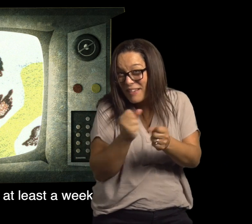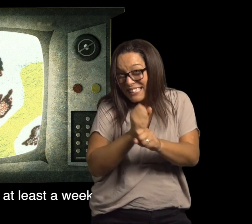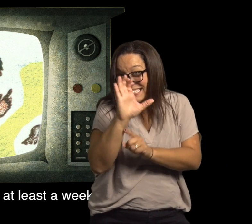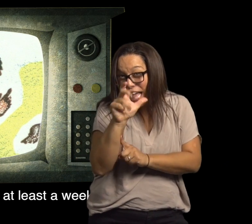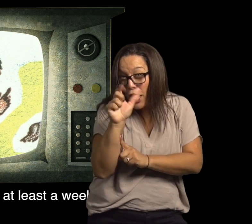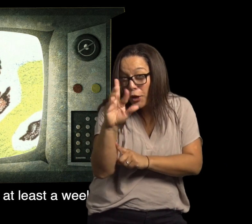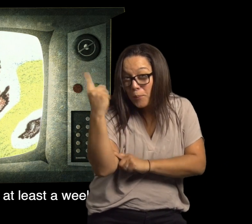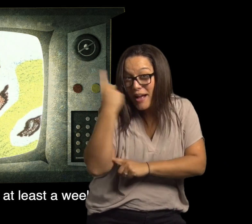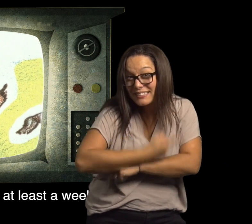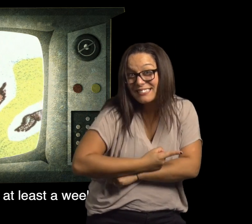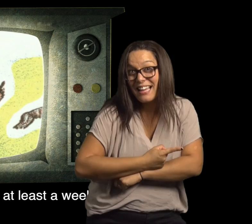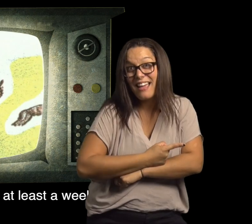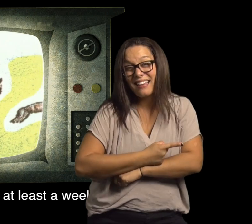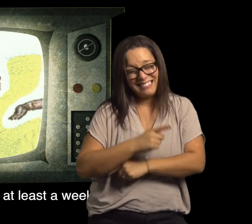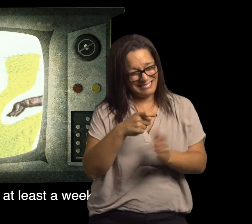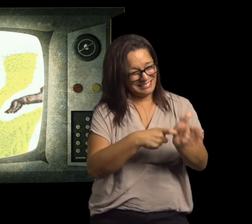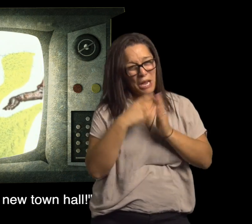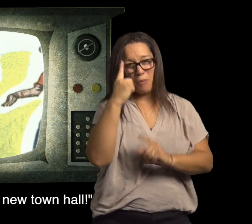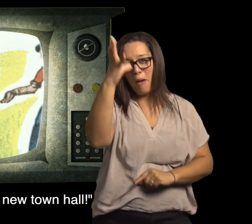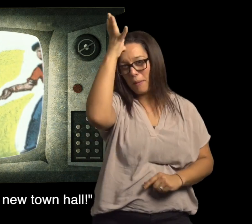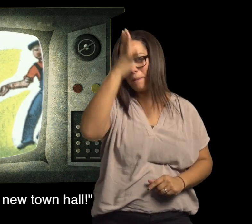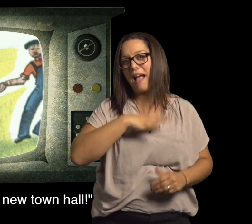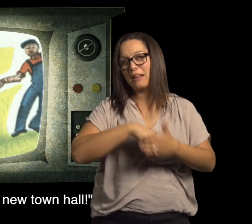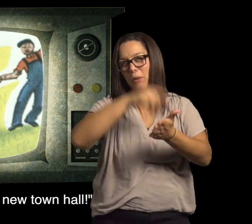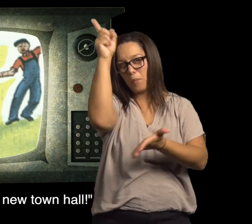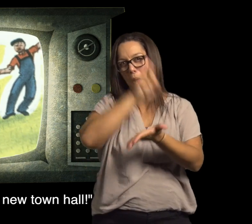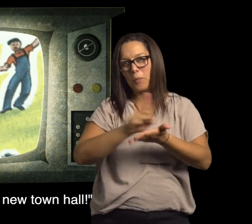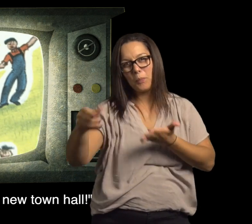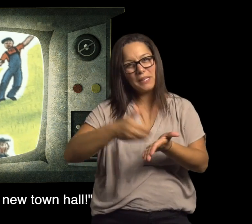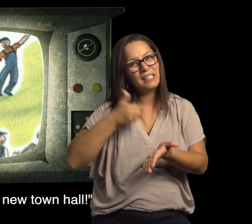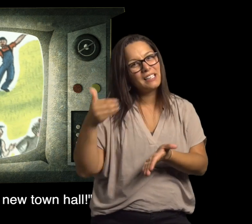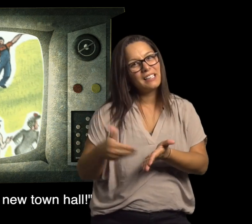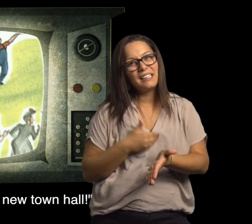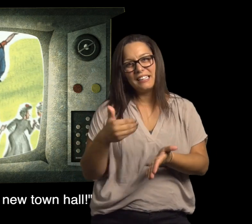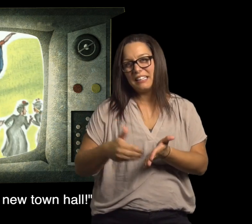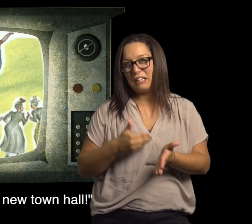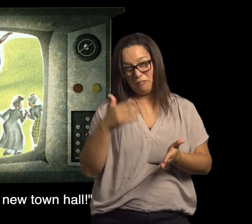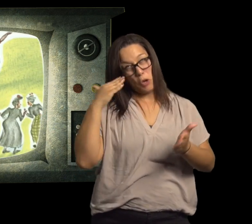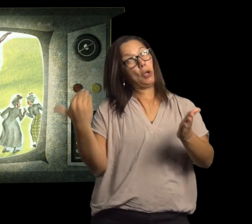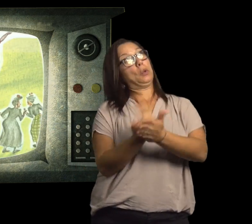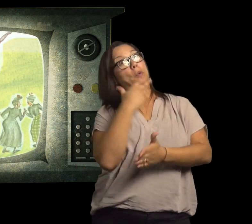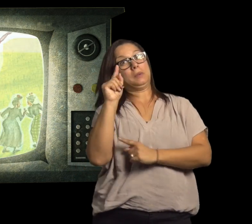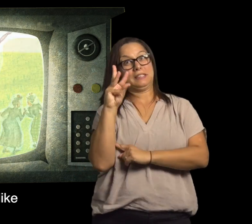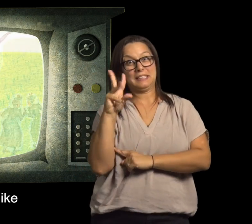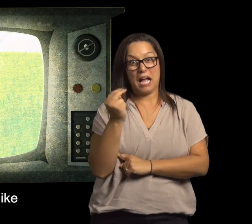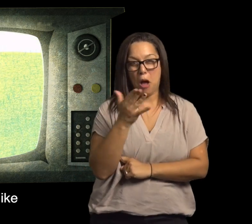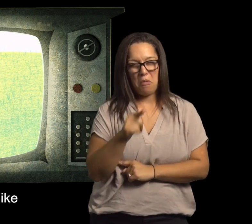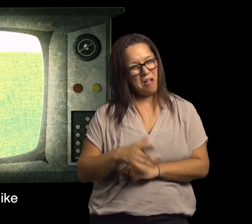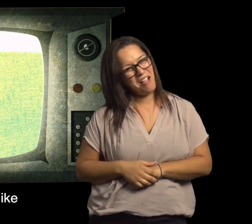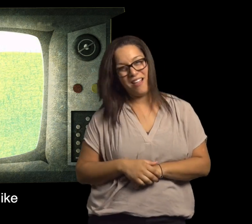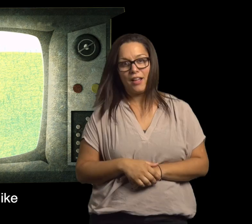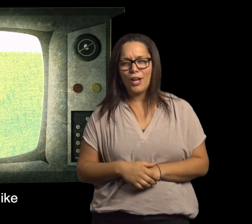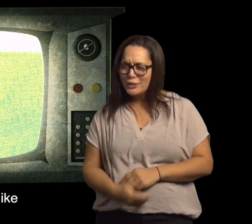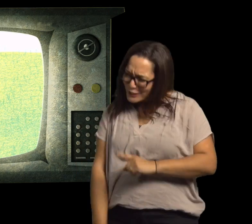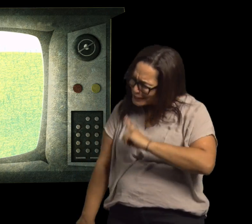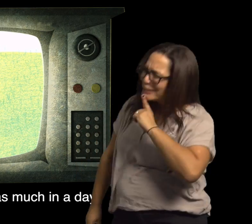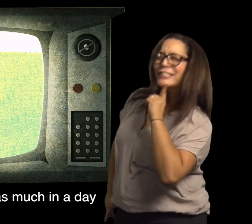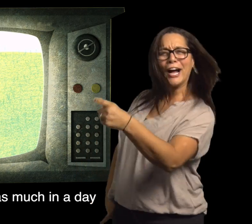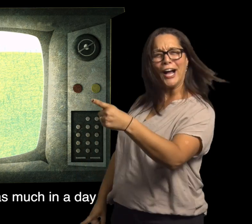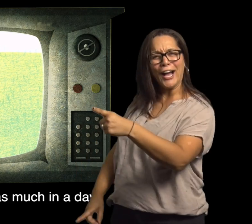would take 100 men at least a week to dig the cellar for our new town hall. Sure, said Mike. But Mary Ann